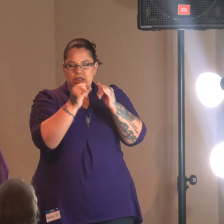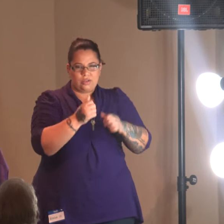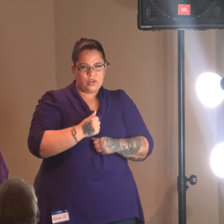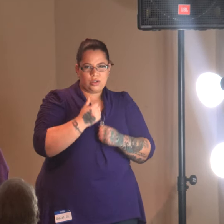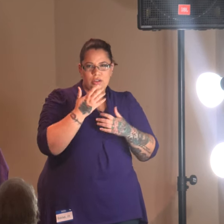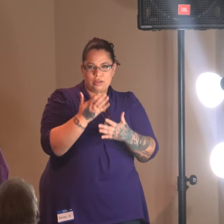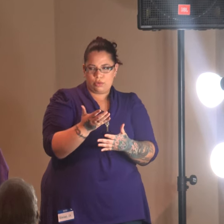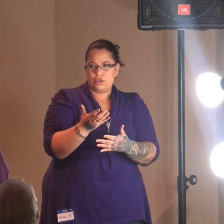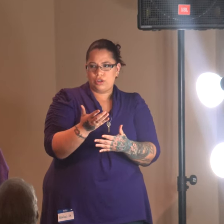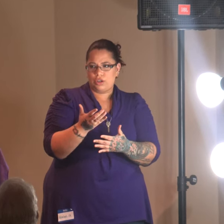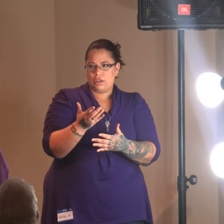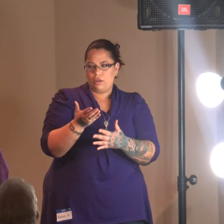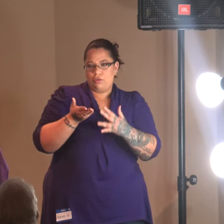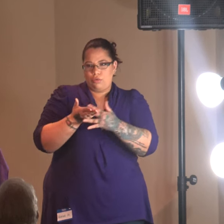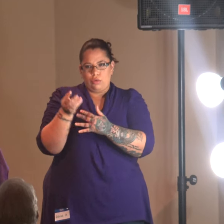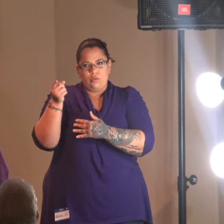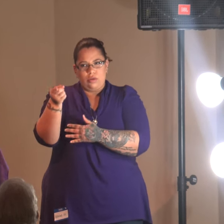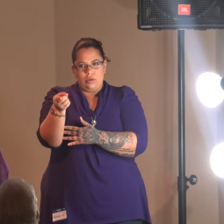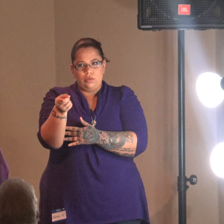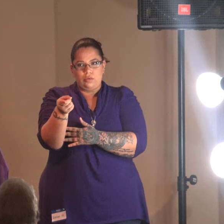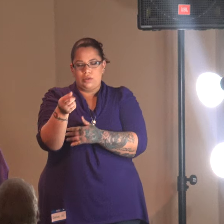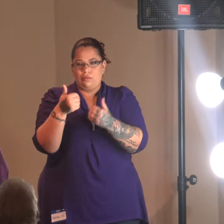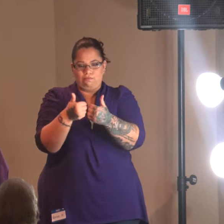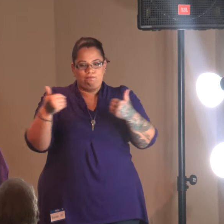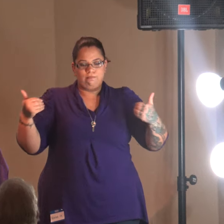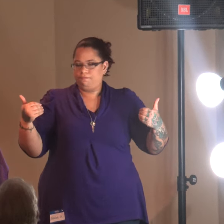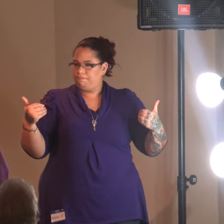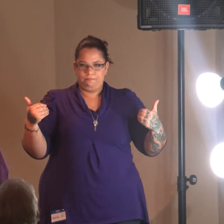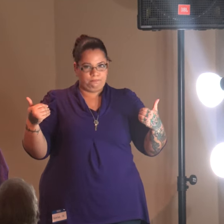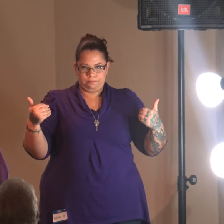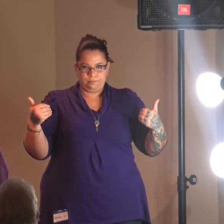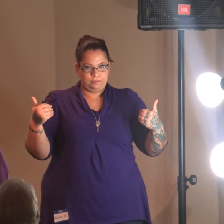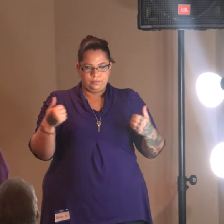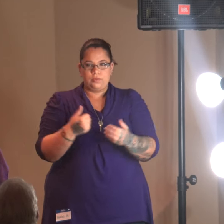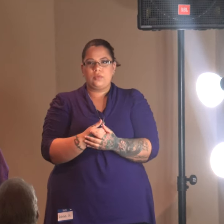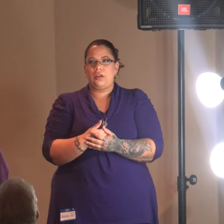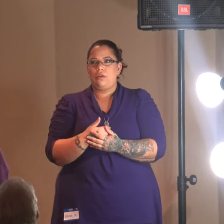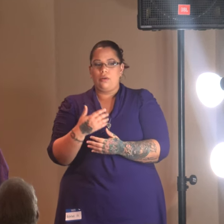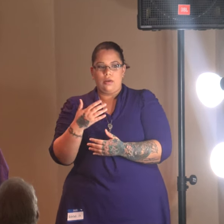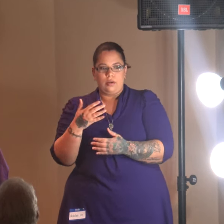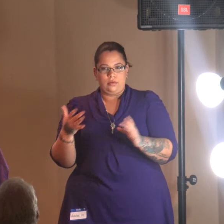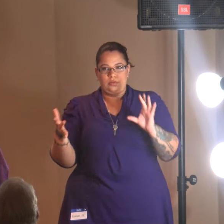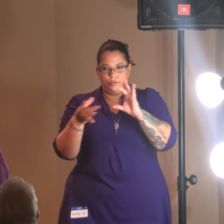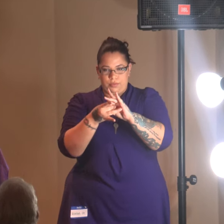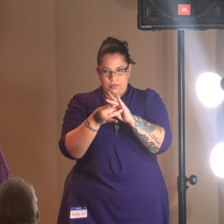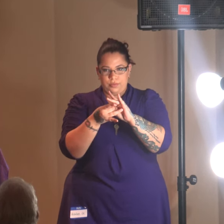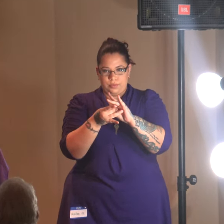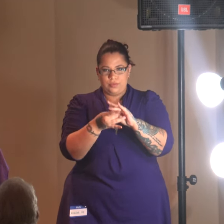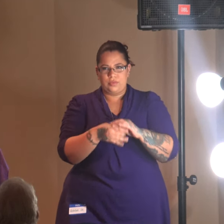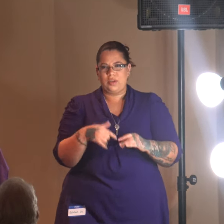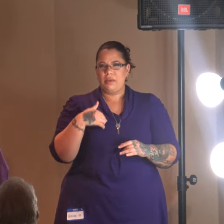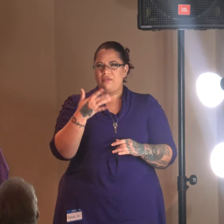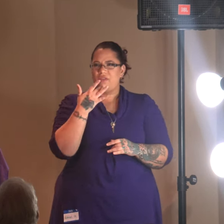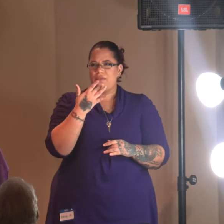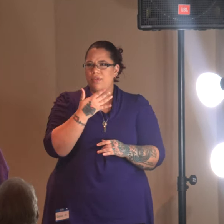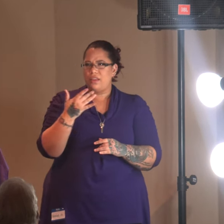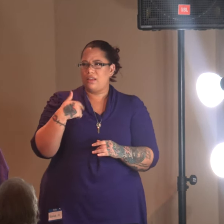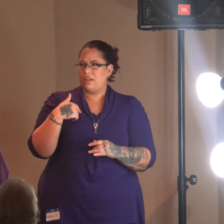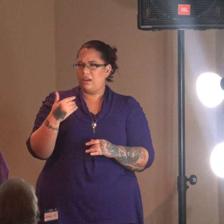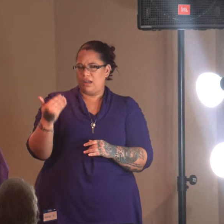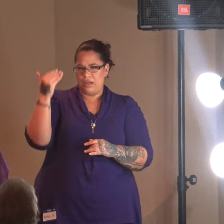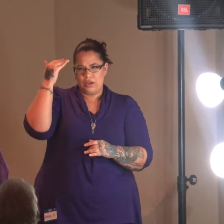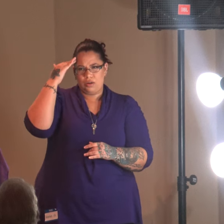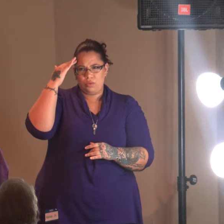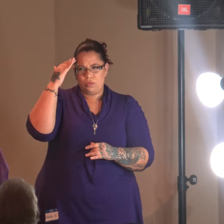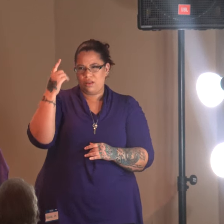expression as you. So there is no separation. And my favorite thing that I came really into awareness of is that oneness is